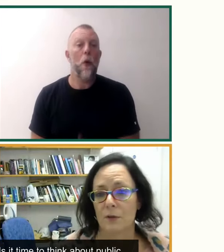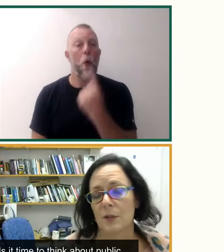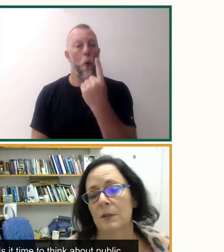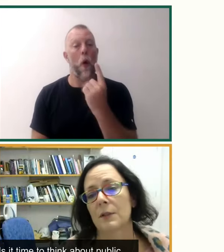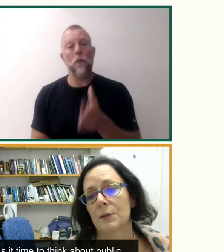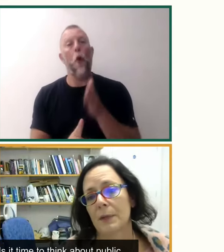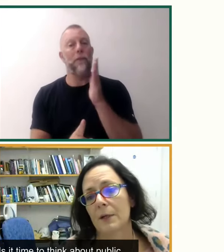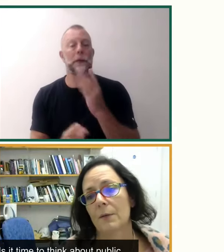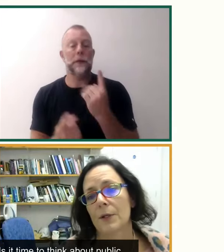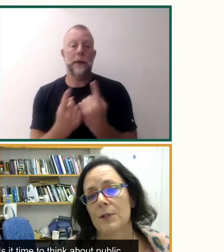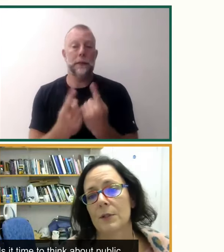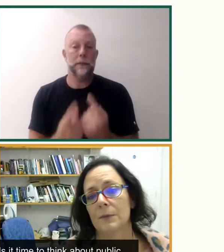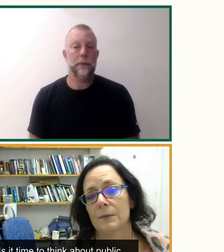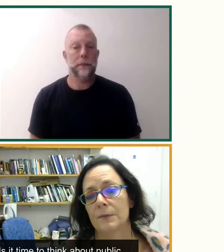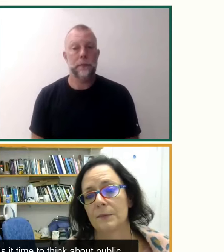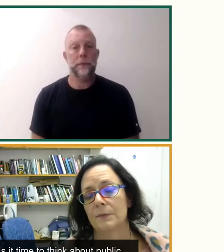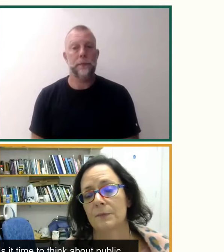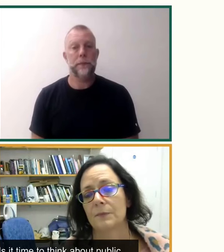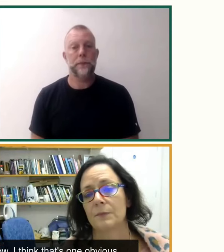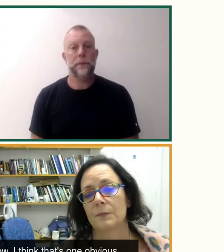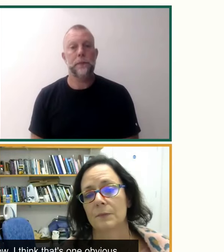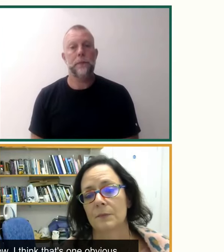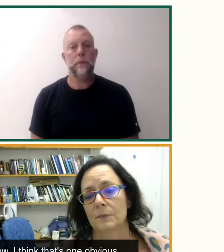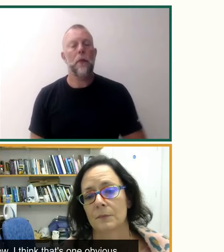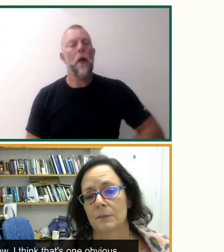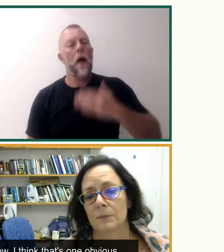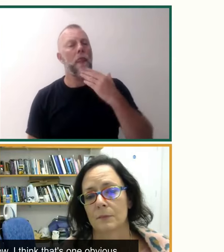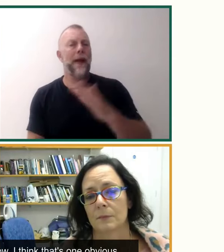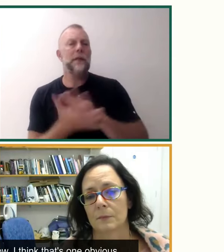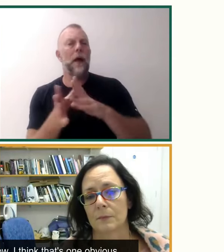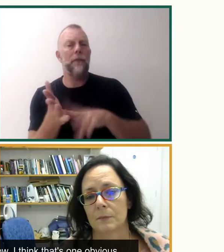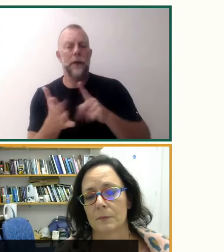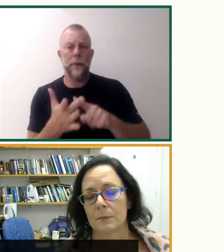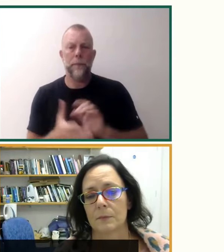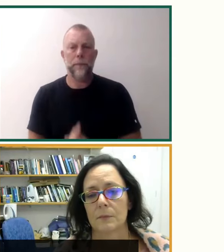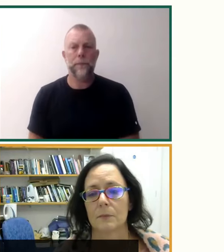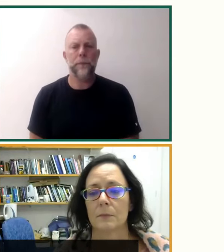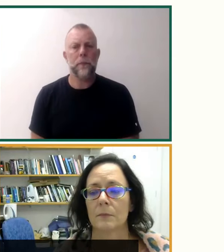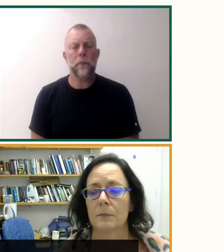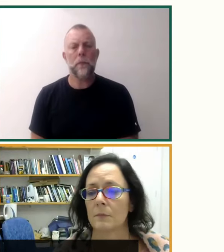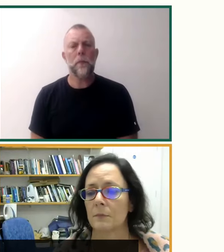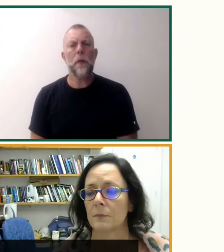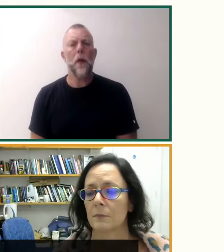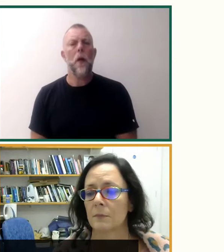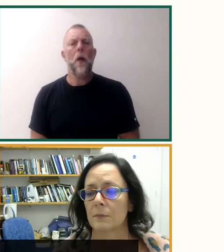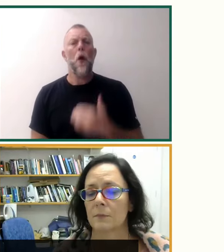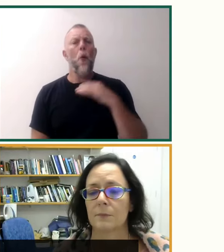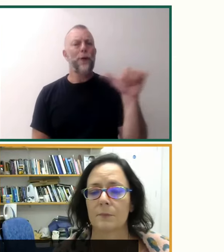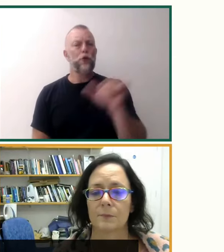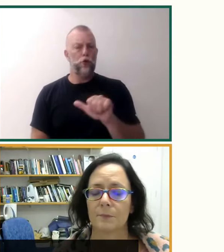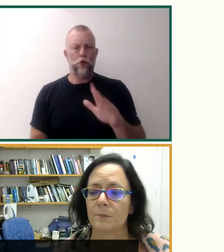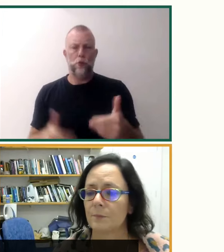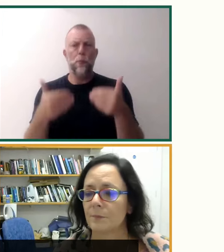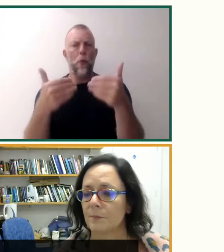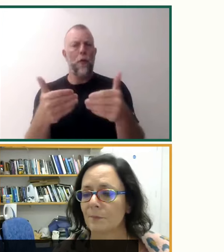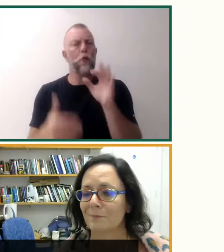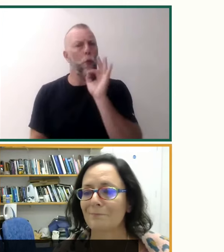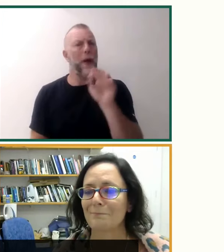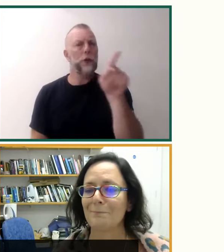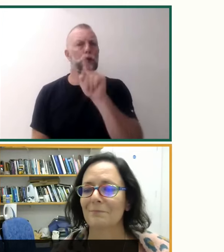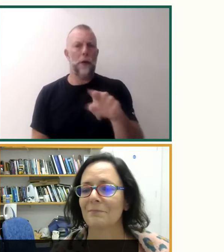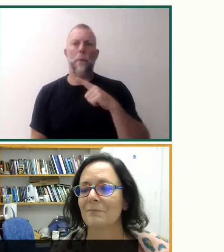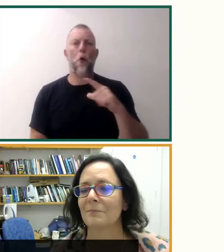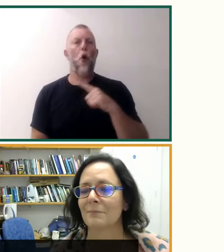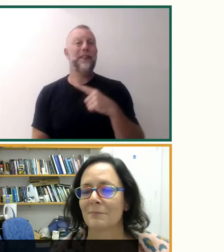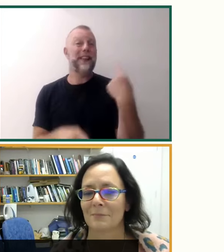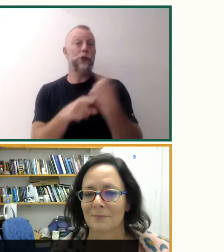obvious point to make on this. Thanks, Havi. Both, we ought to move to questions because the chat is just